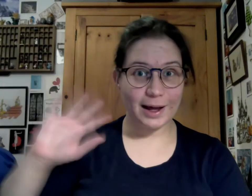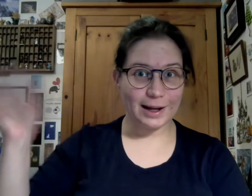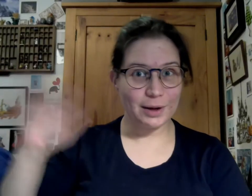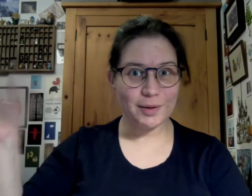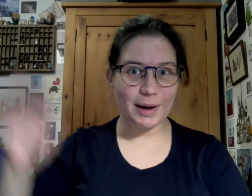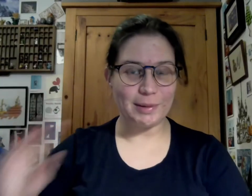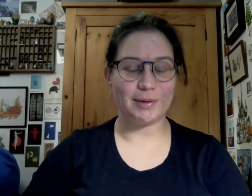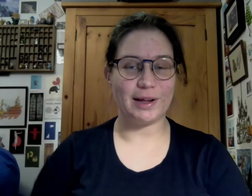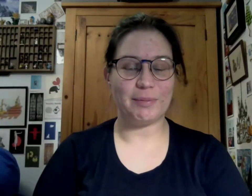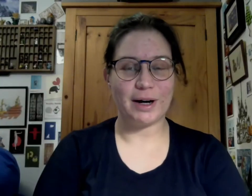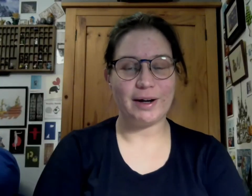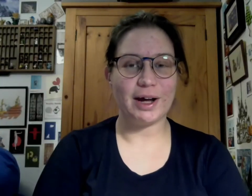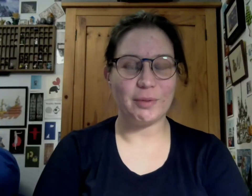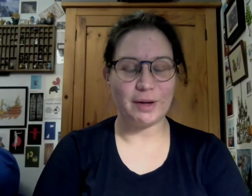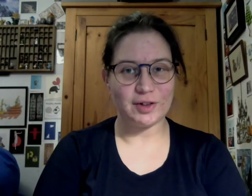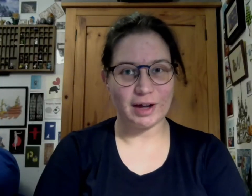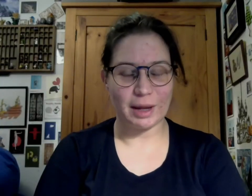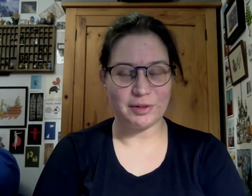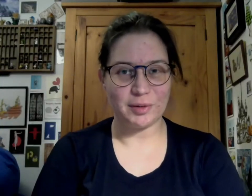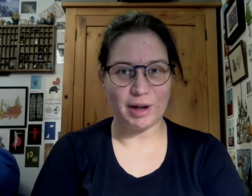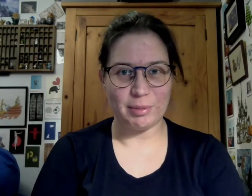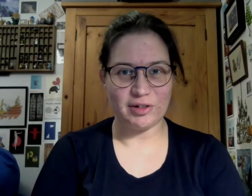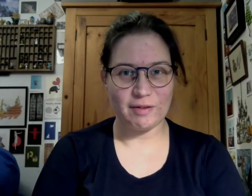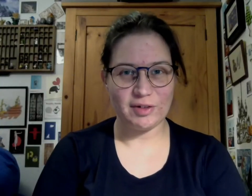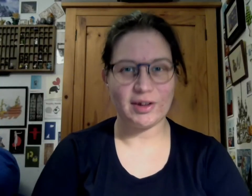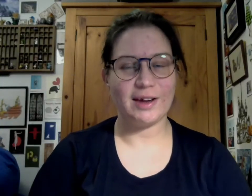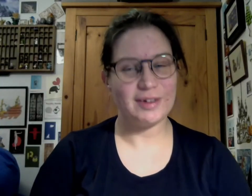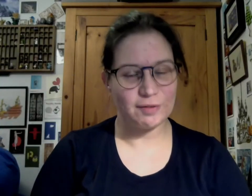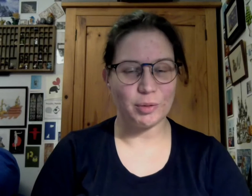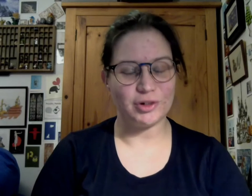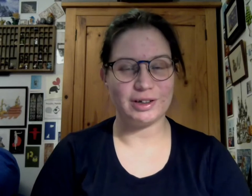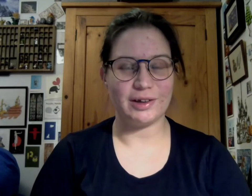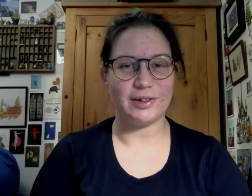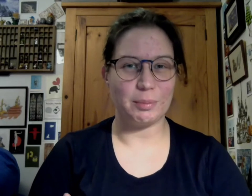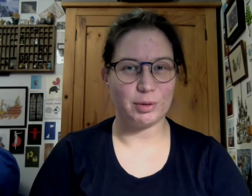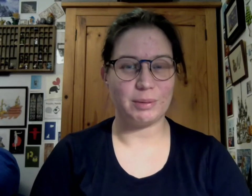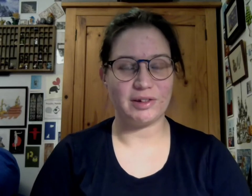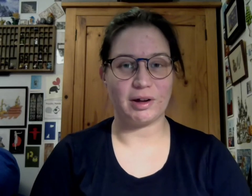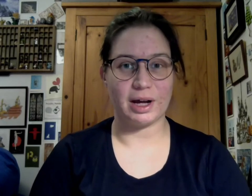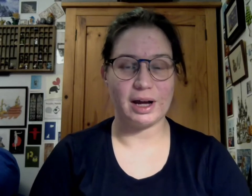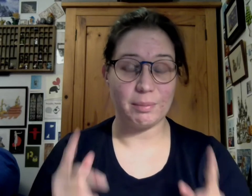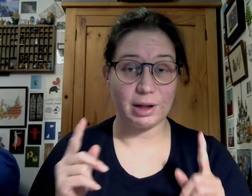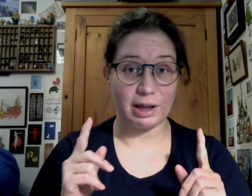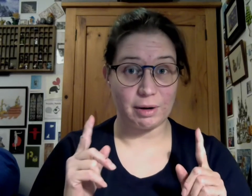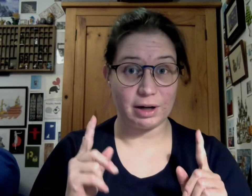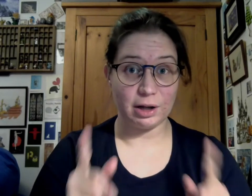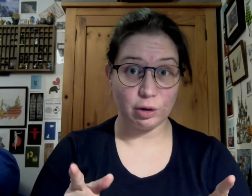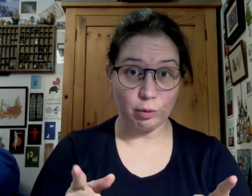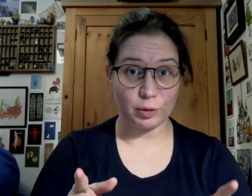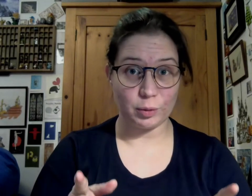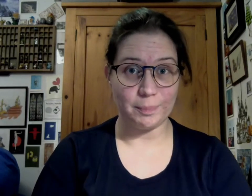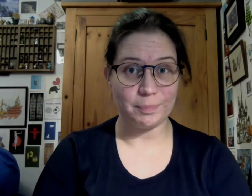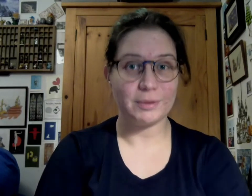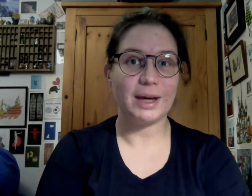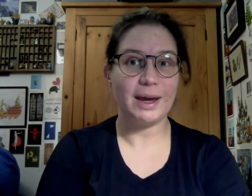Hello, I'm Laura the Librarian, I work for Tower Hamlet School Library Service, and if you're watching this, it probably means that I am the librarian in your school, okay?